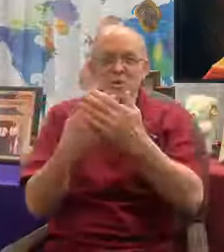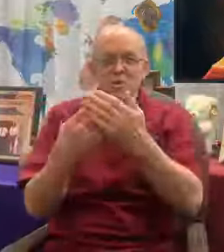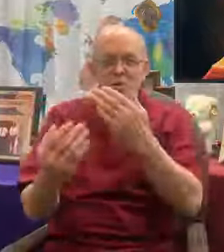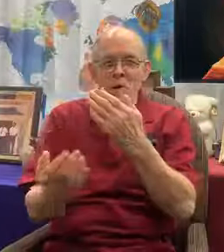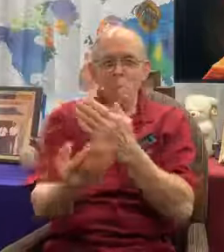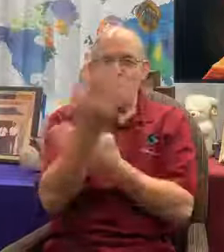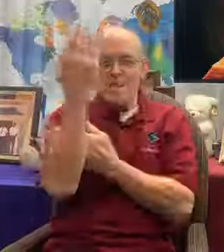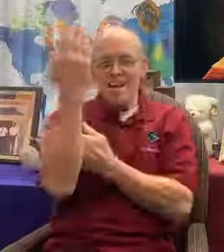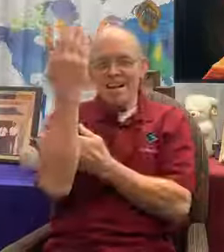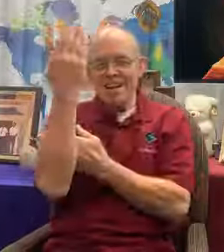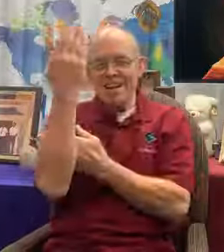your money.